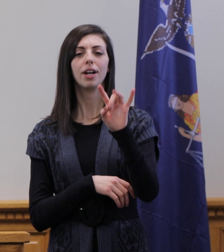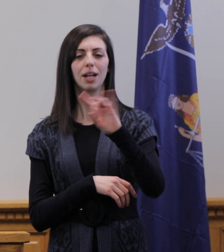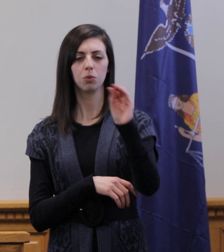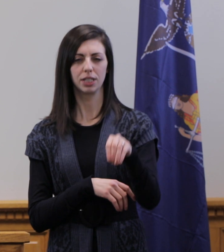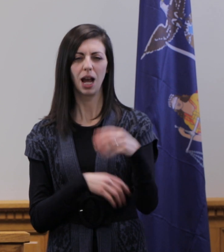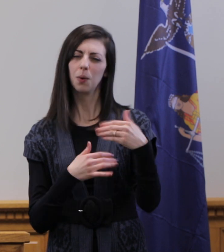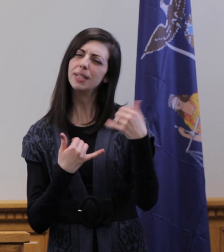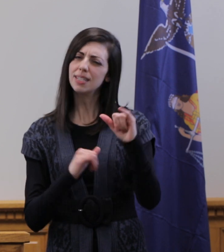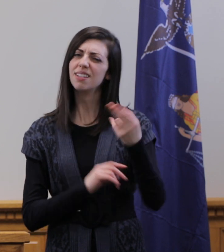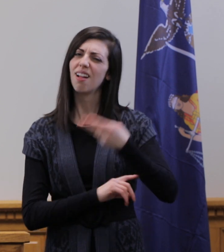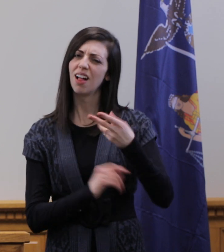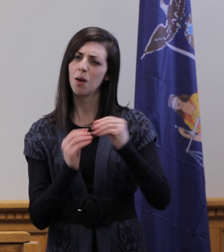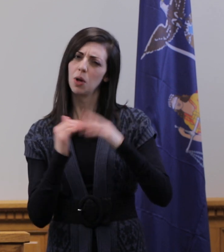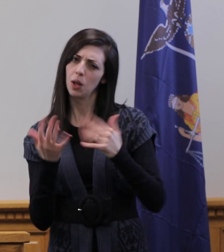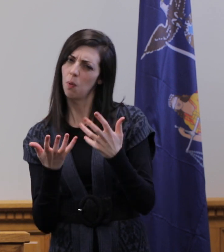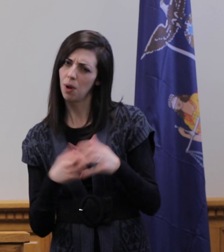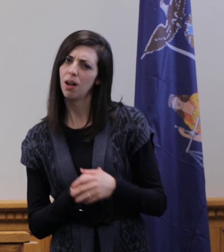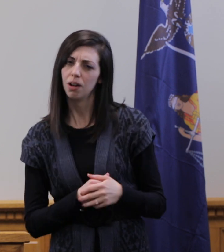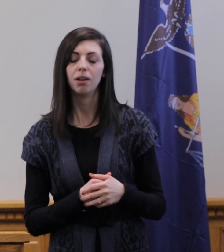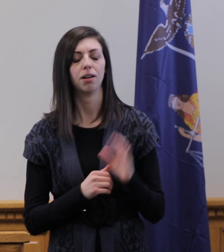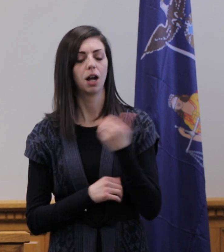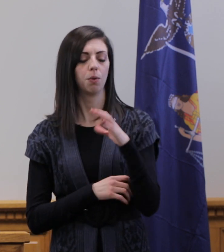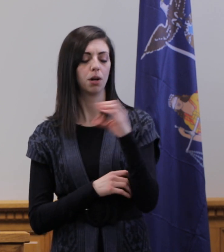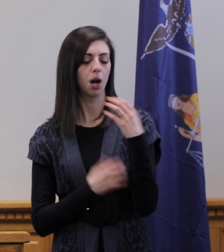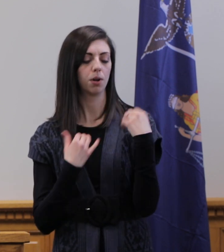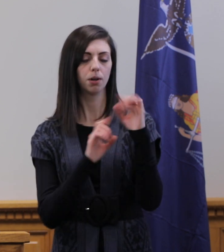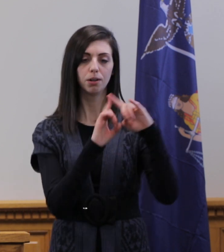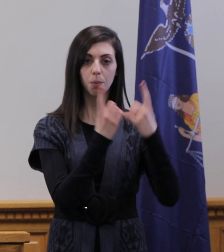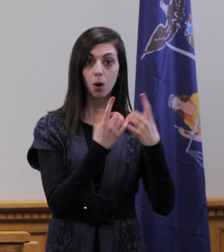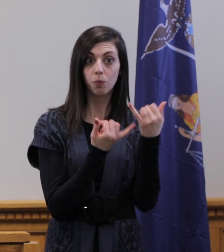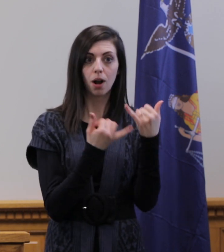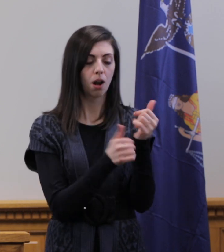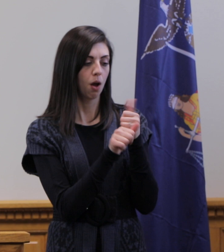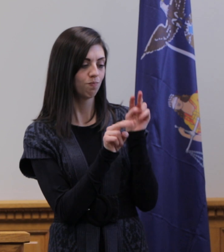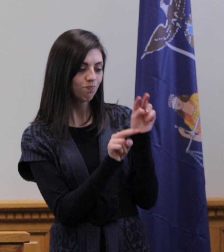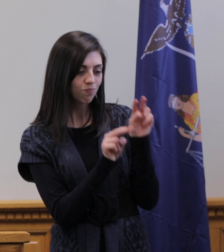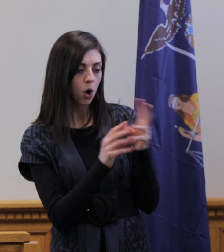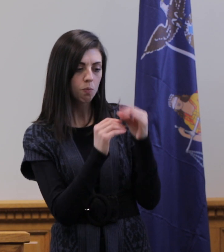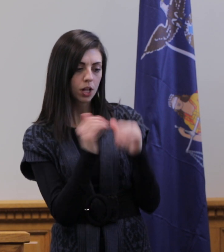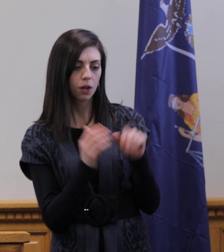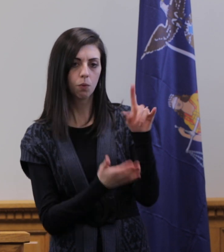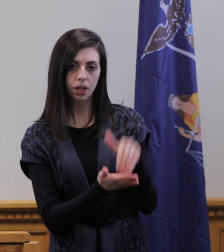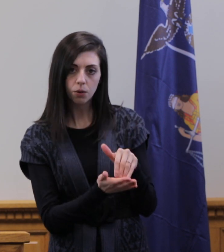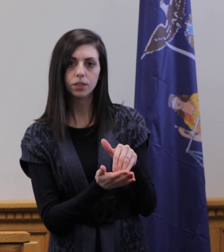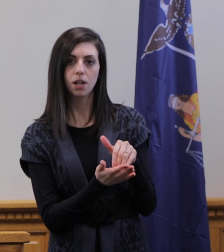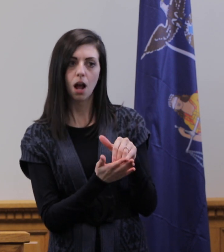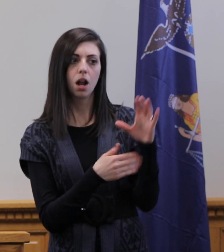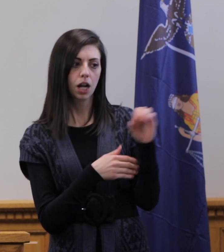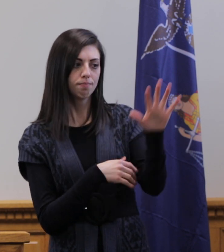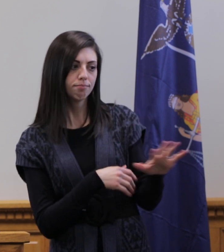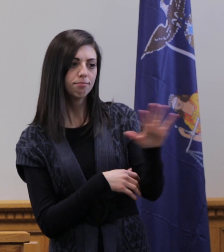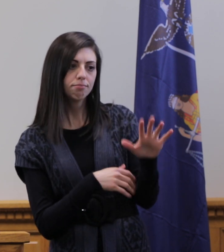still much higher than we would like. Our county health department is currently monitoring more than 1,000 county residents